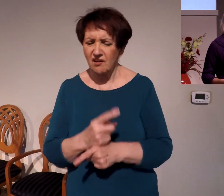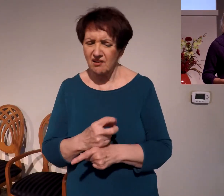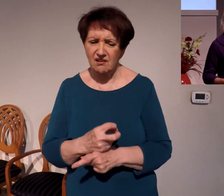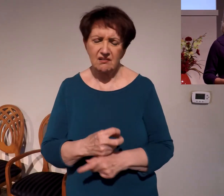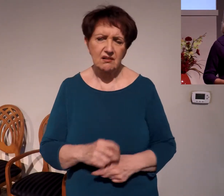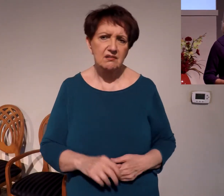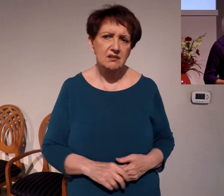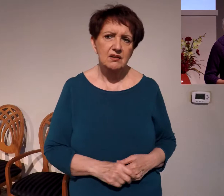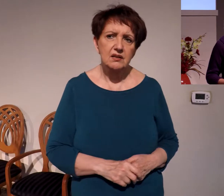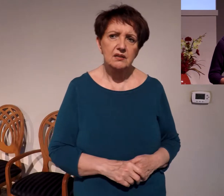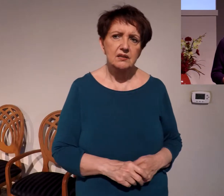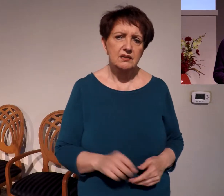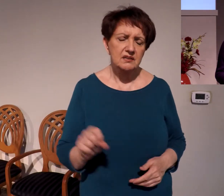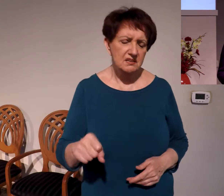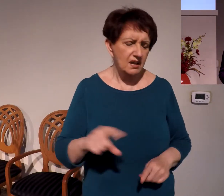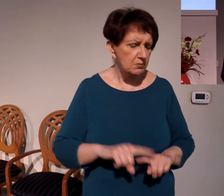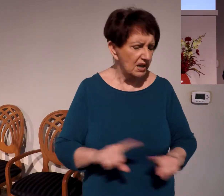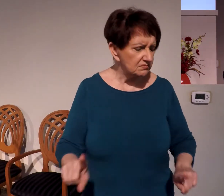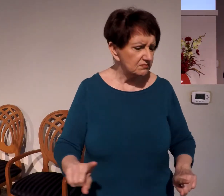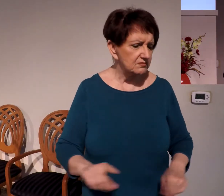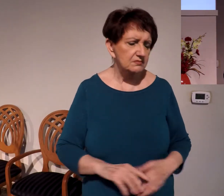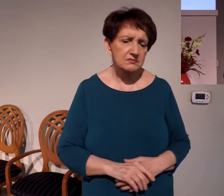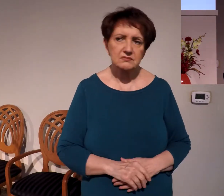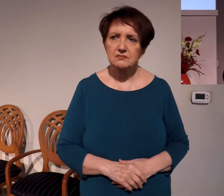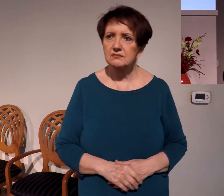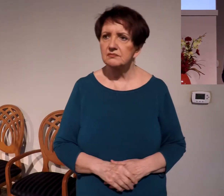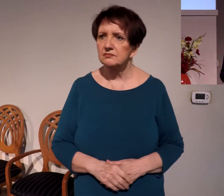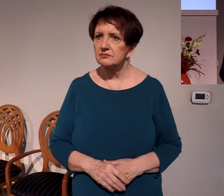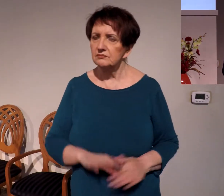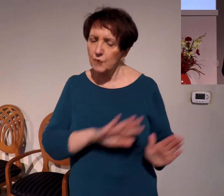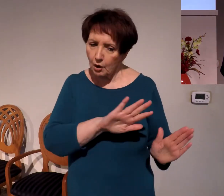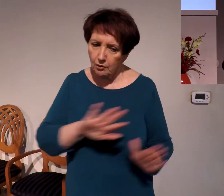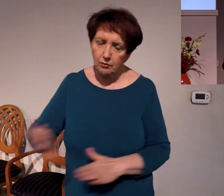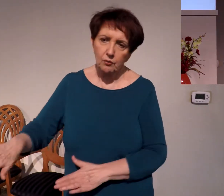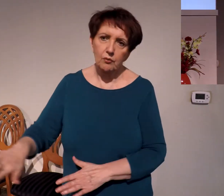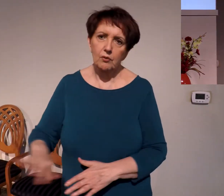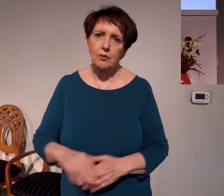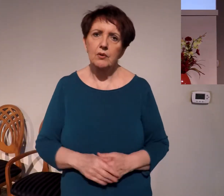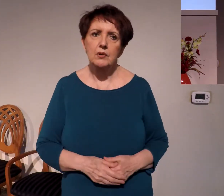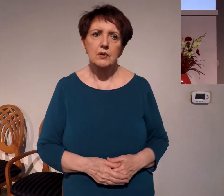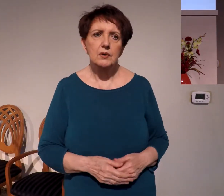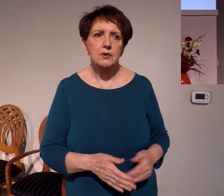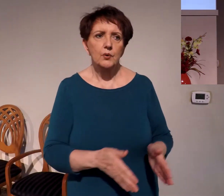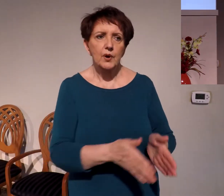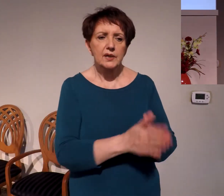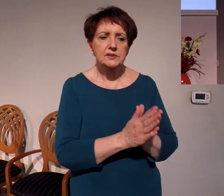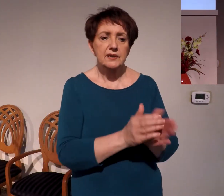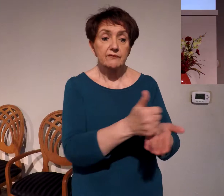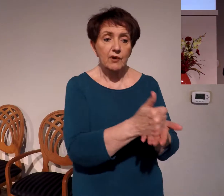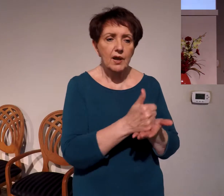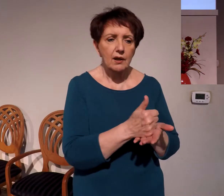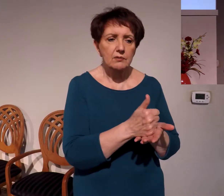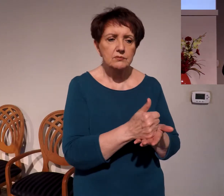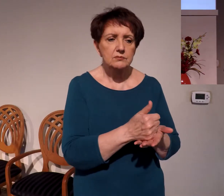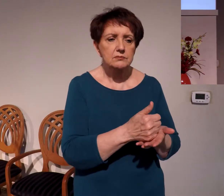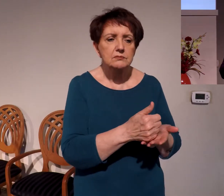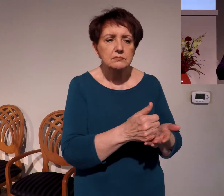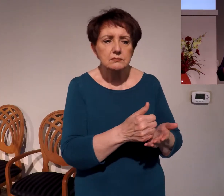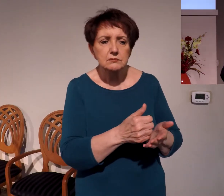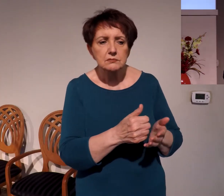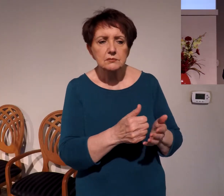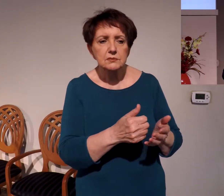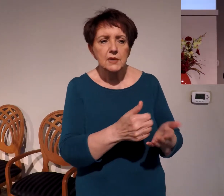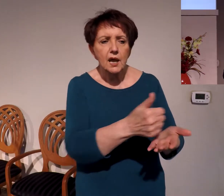yeah, but. Do you see? We're asking for help, we're doing this. Help